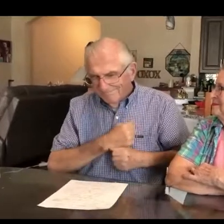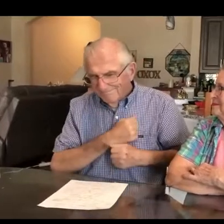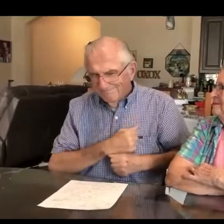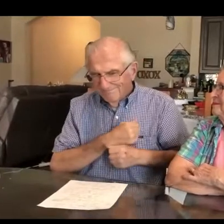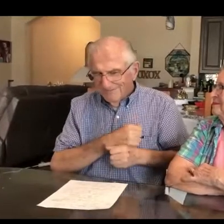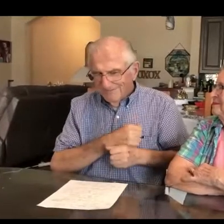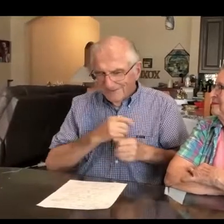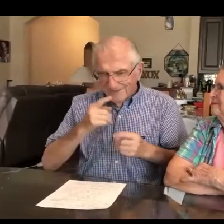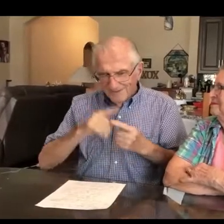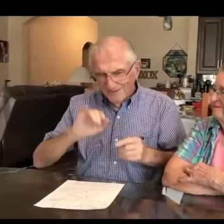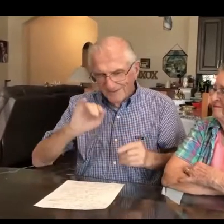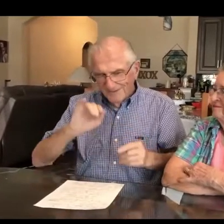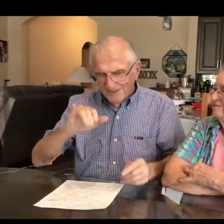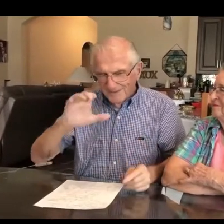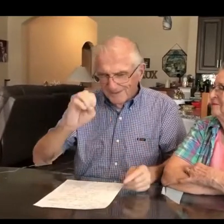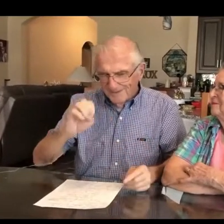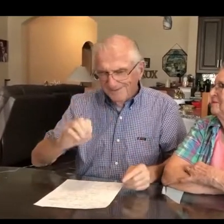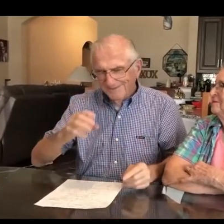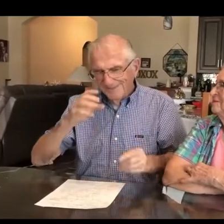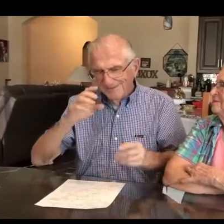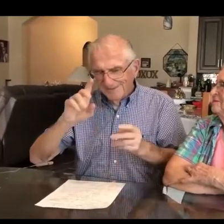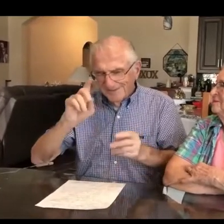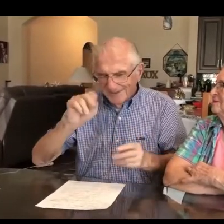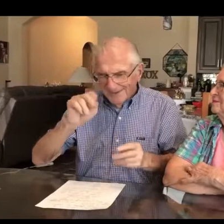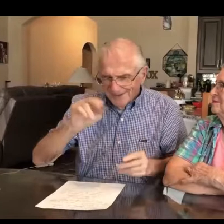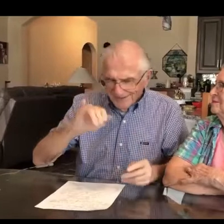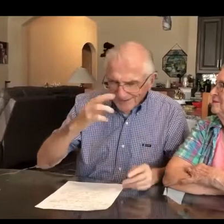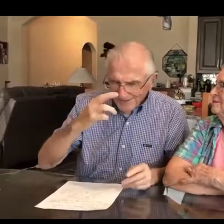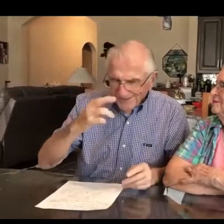We're sending our love and our condolences